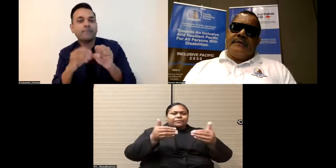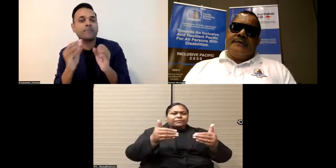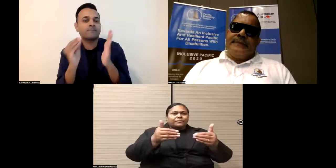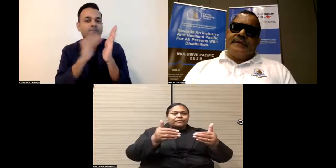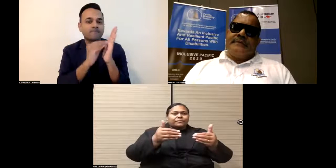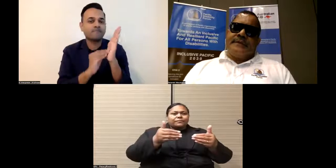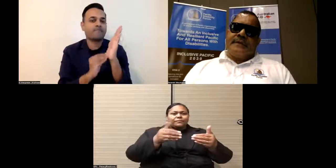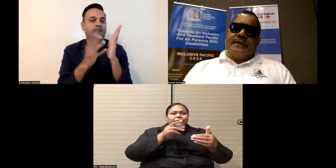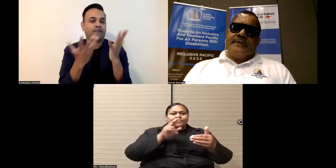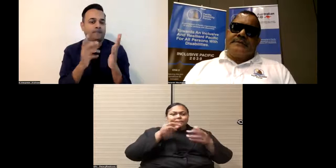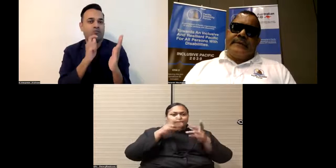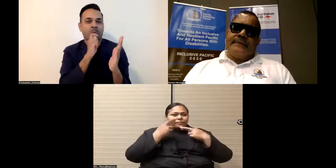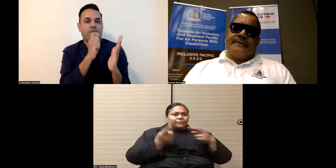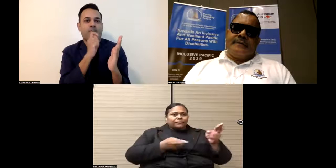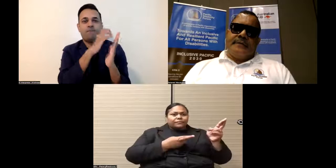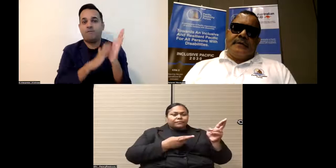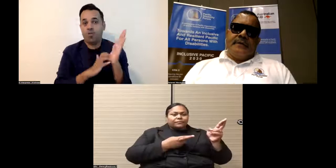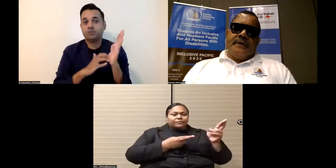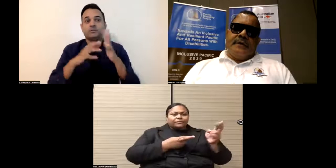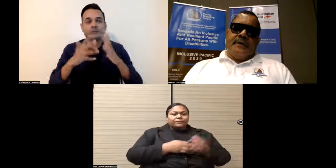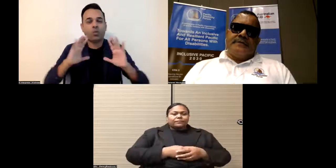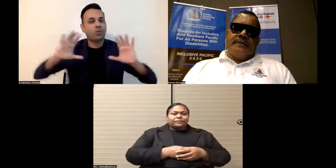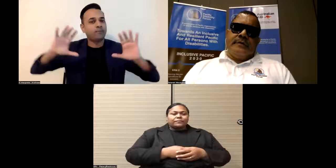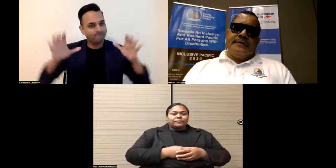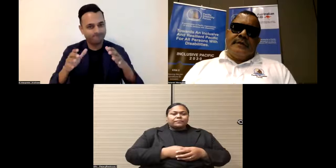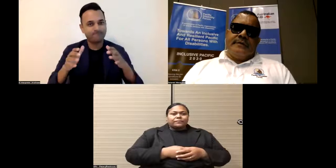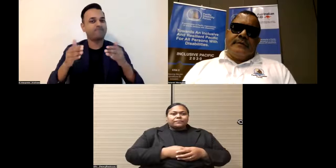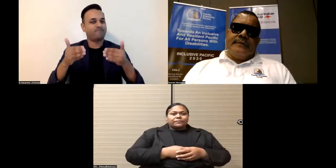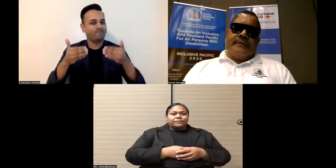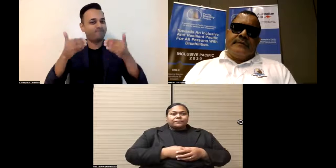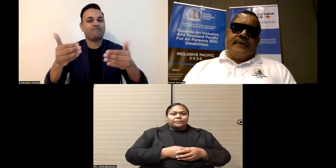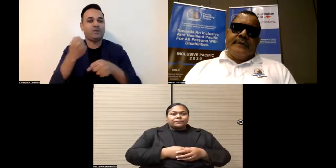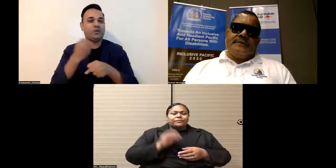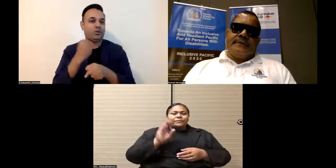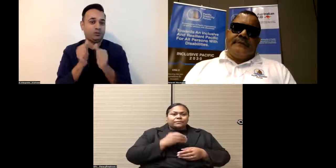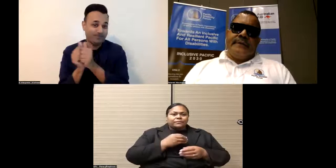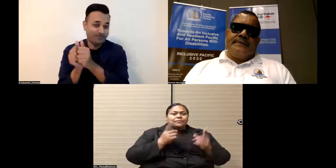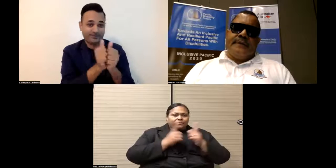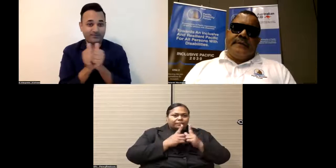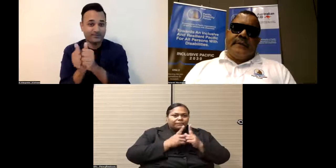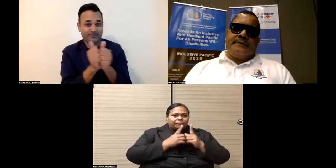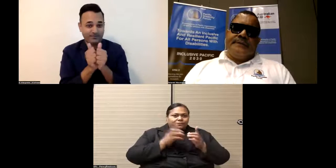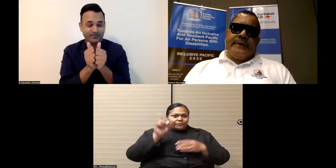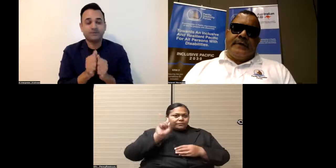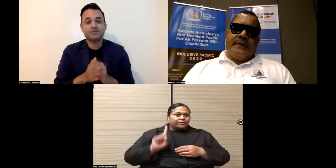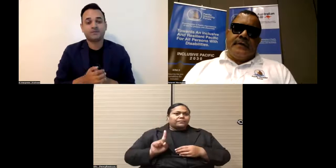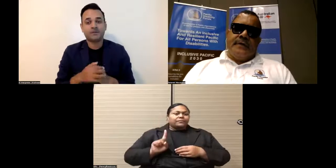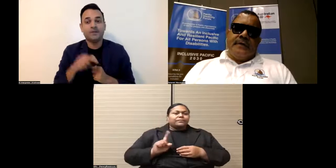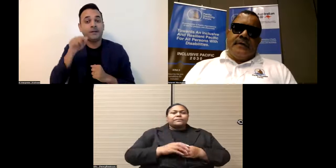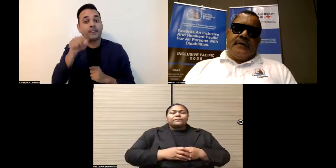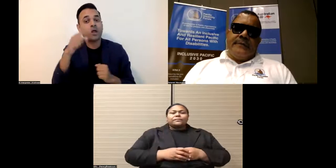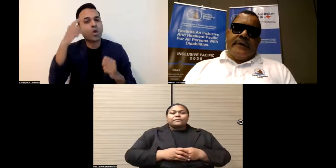that will come out of this specific satellite summit. So as I said, we'll devote 30 minutes, which means 10 minutes